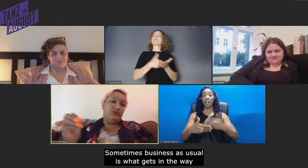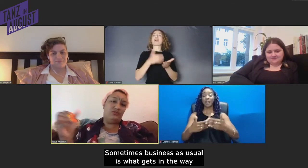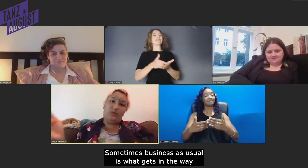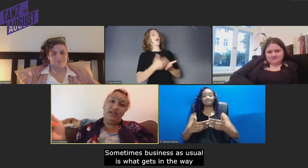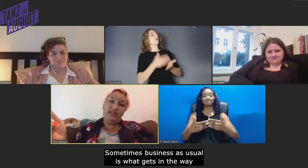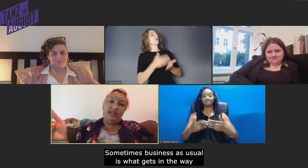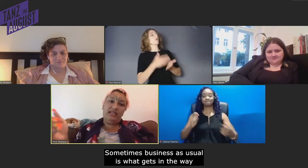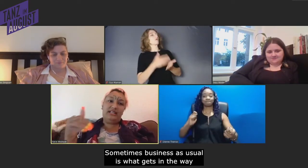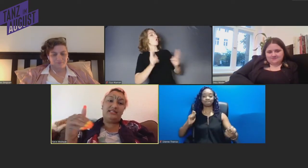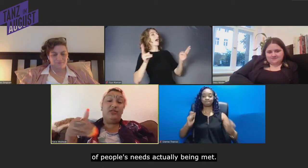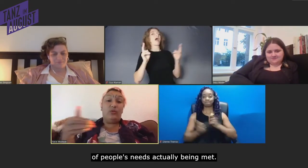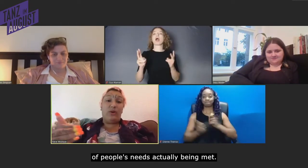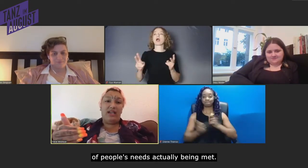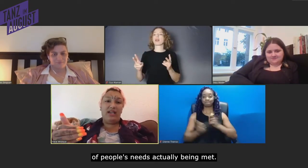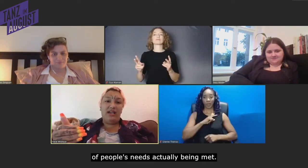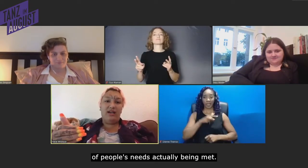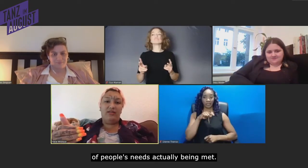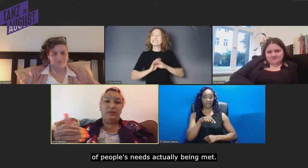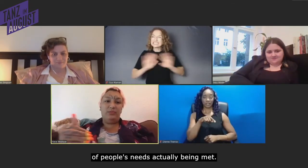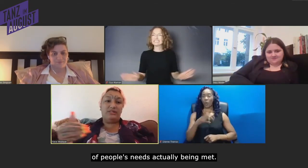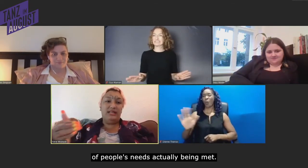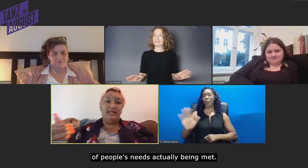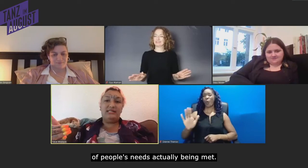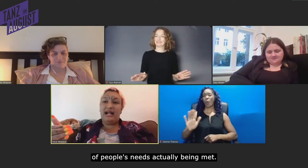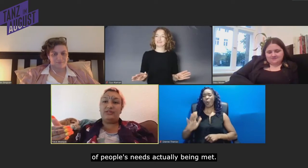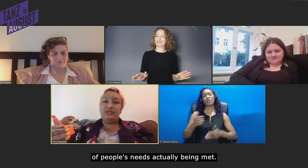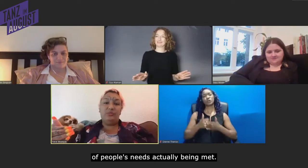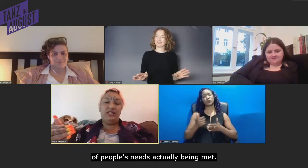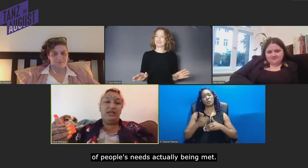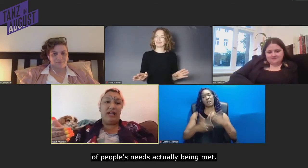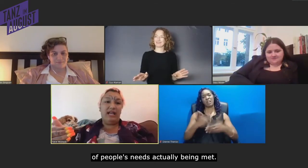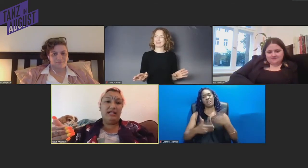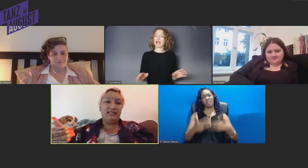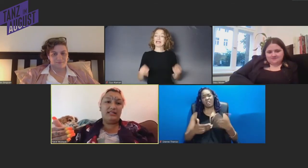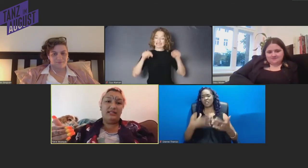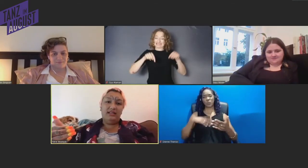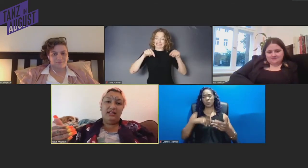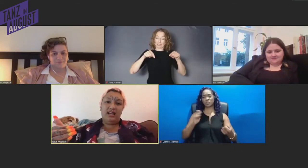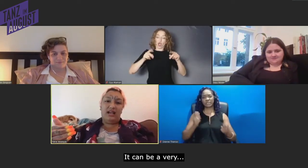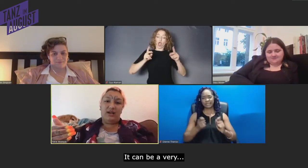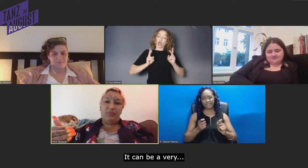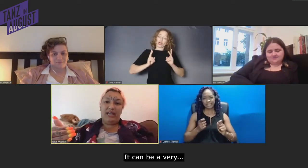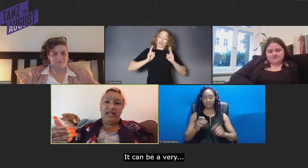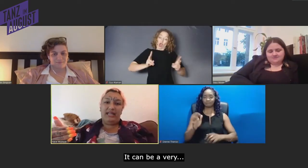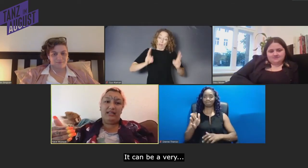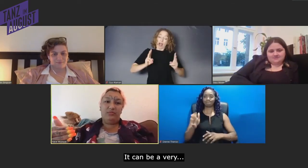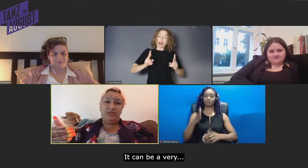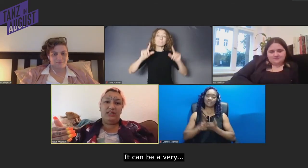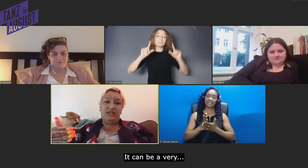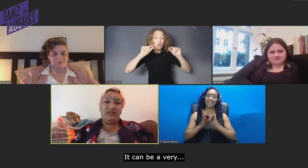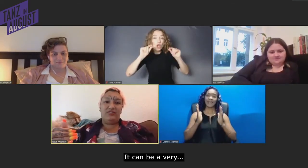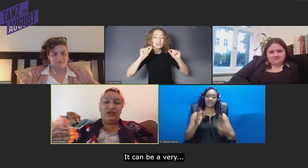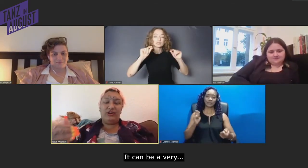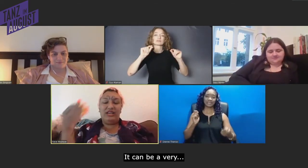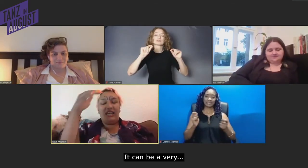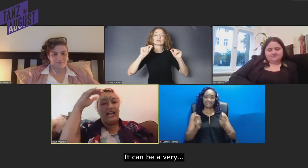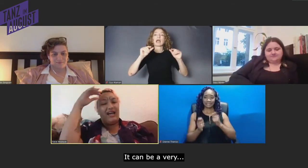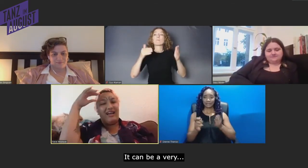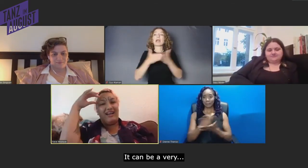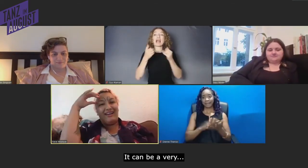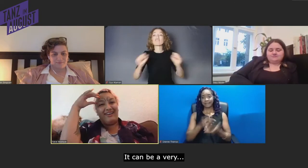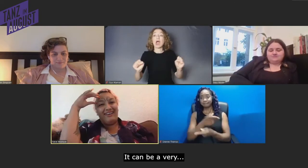usual is what gets in the way of people's needs actually being met. And it can be a very,